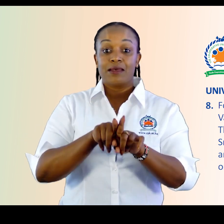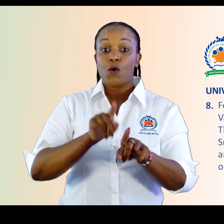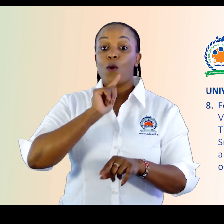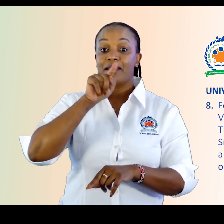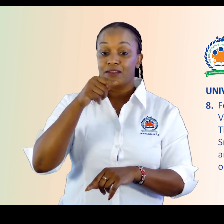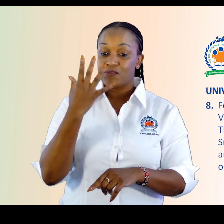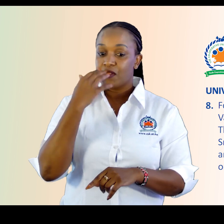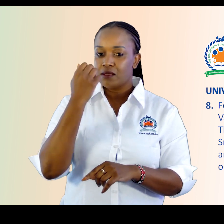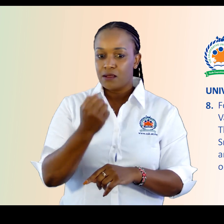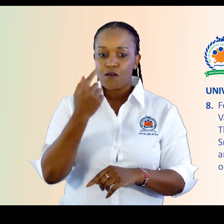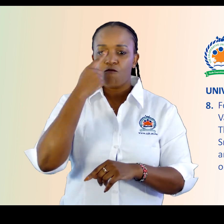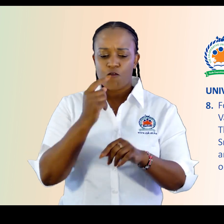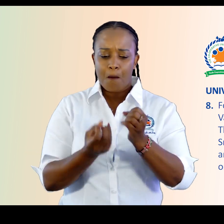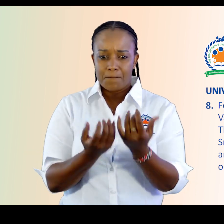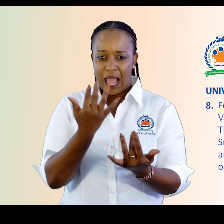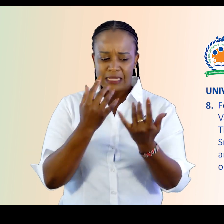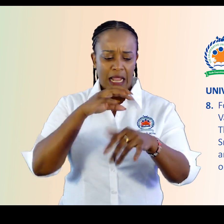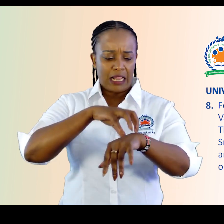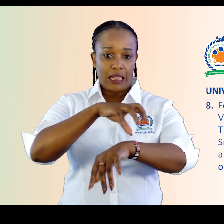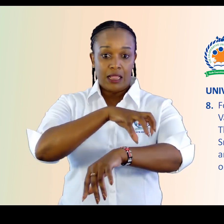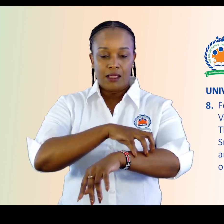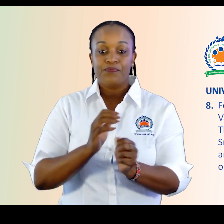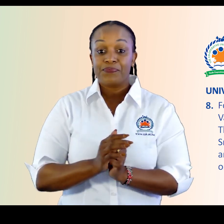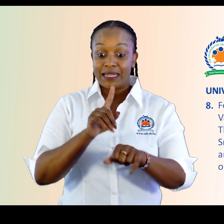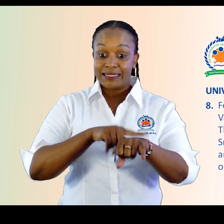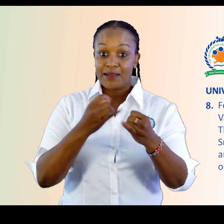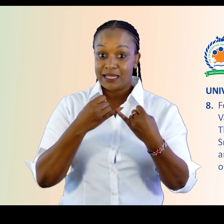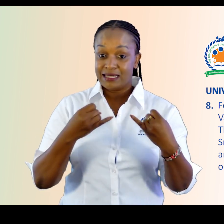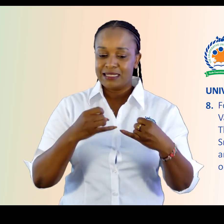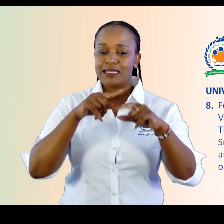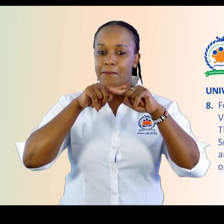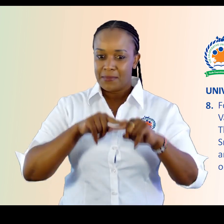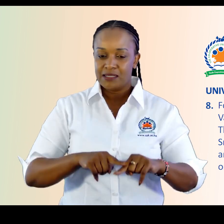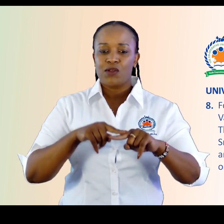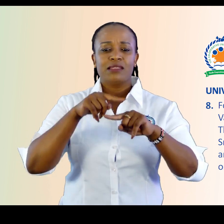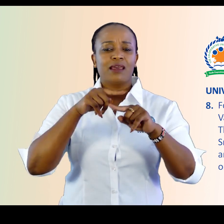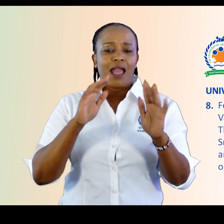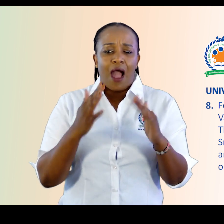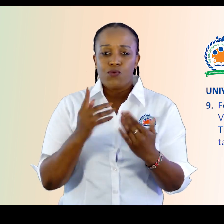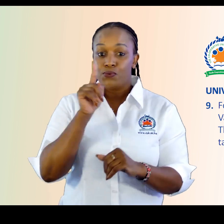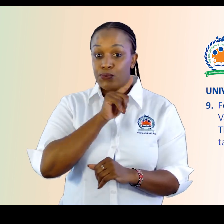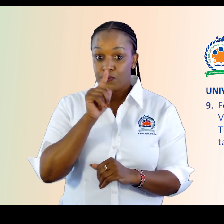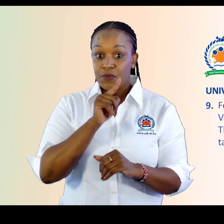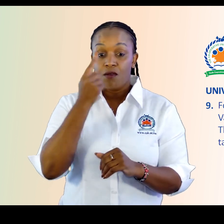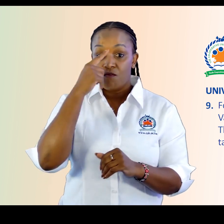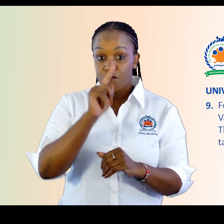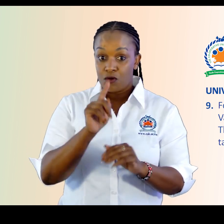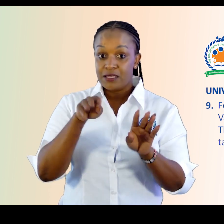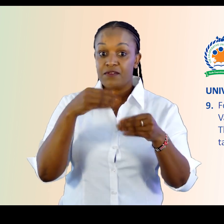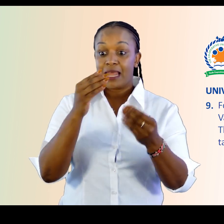shillings 1,500 for burns. The timeline depends on the severity. For administering IV